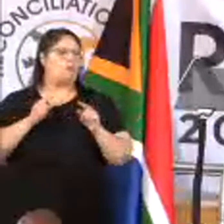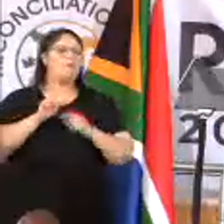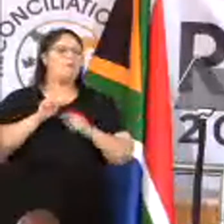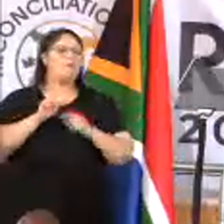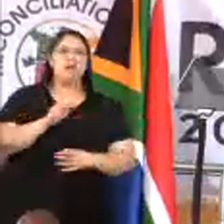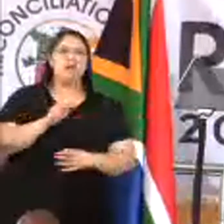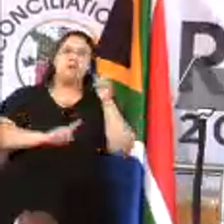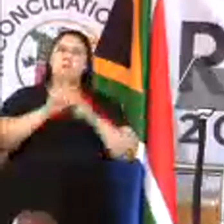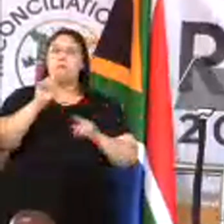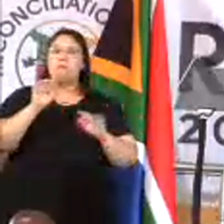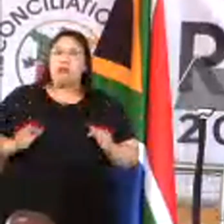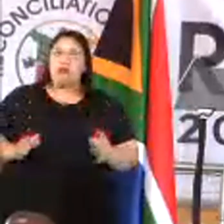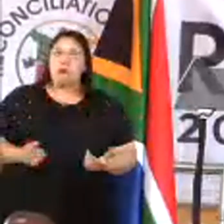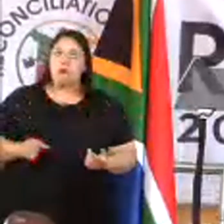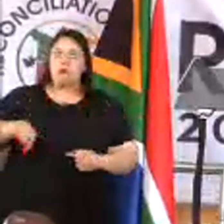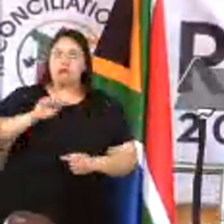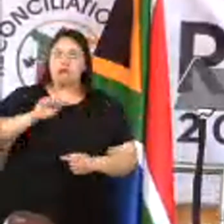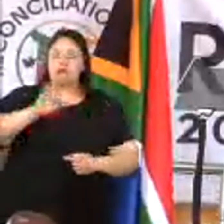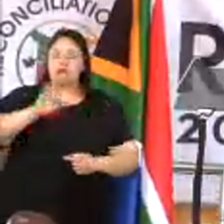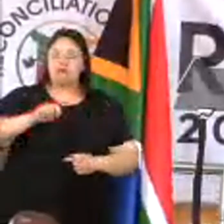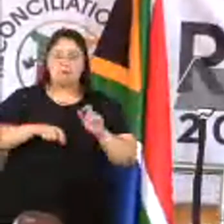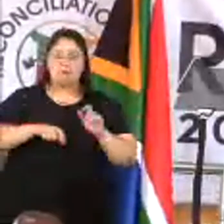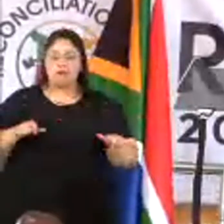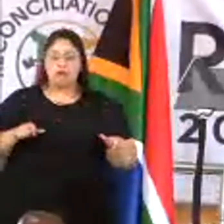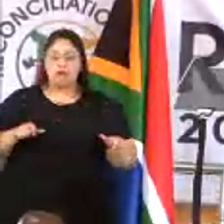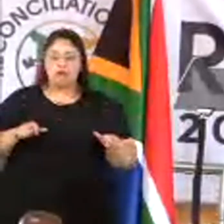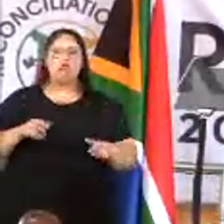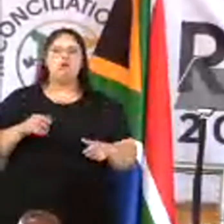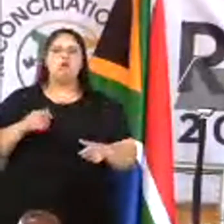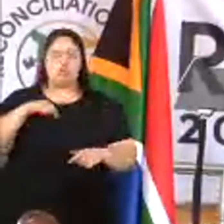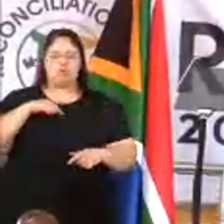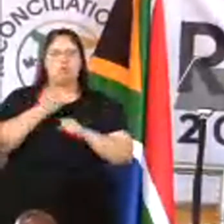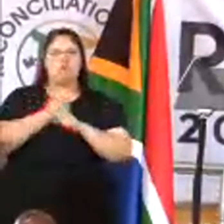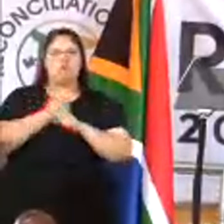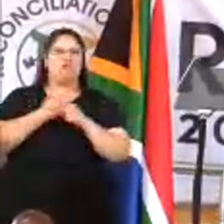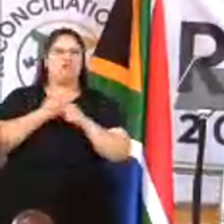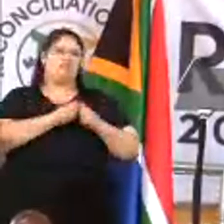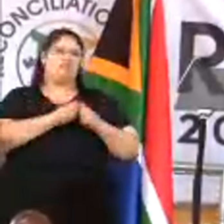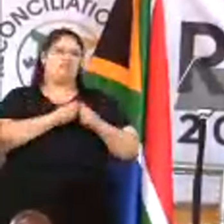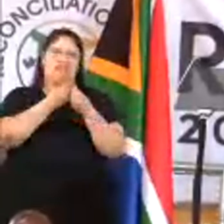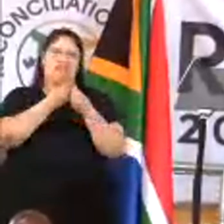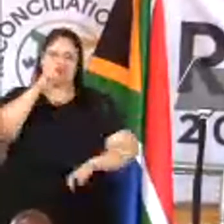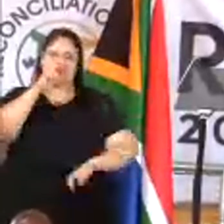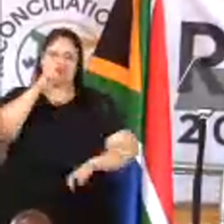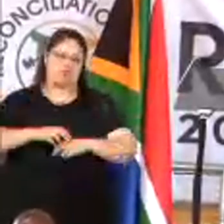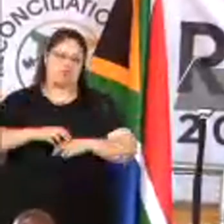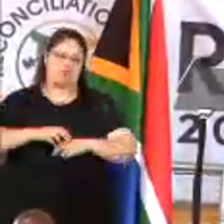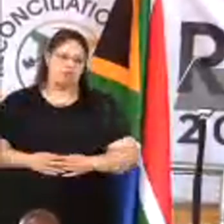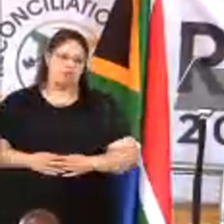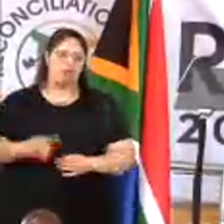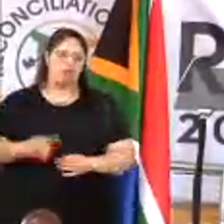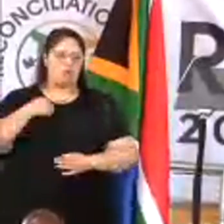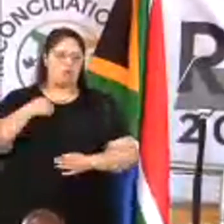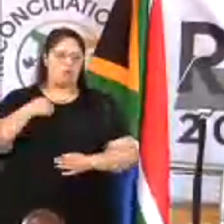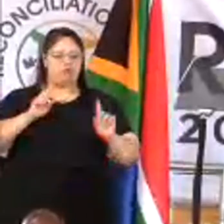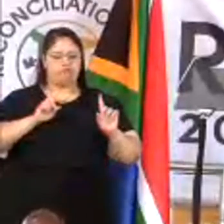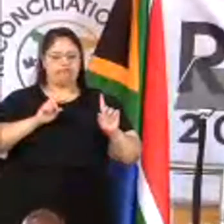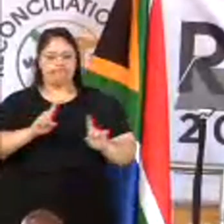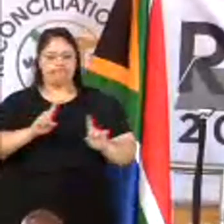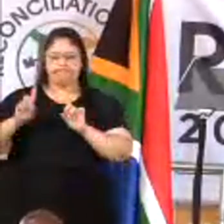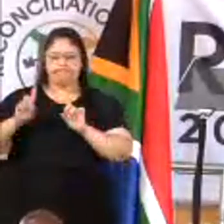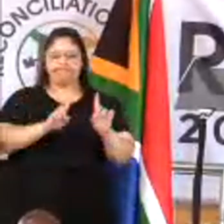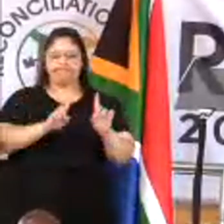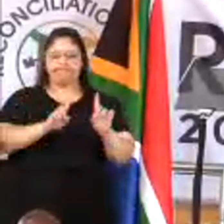only succeed as South Africans when we work together. When we walk this whole